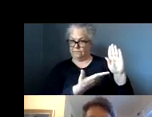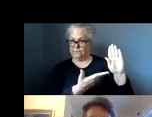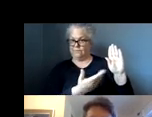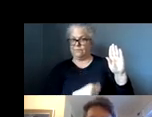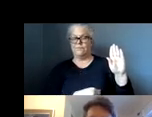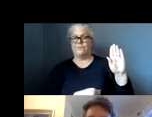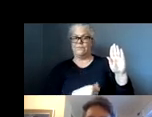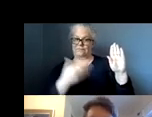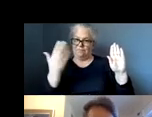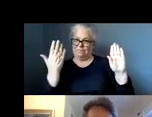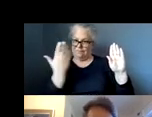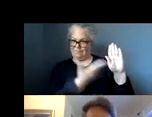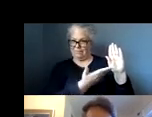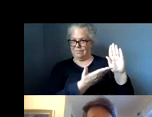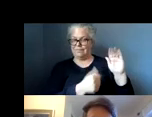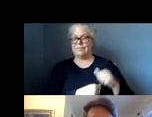There we are.